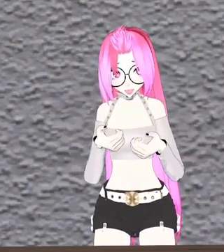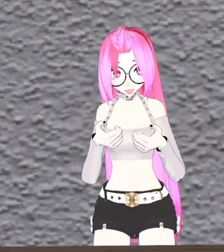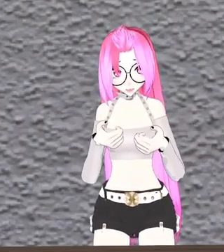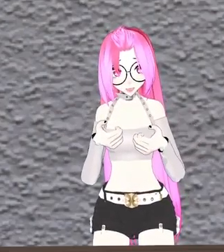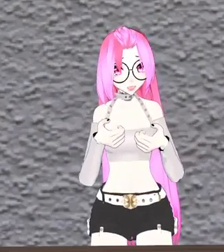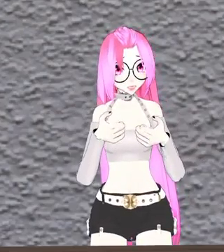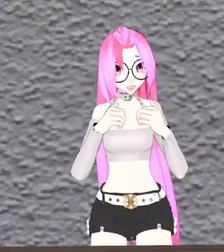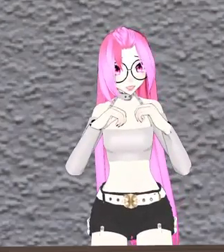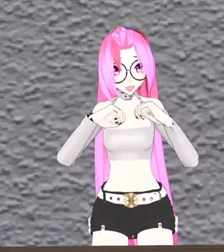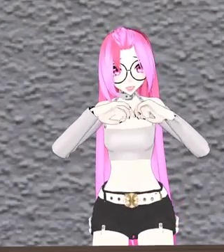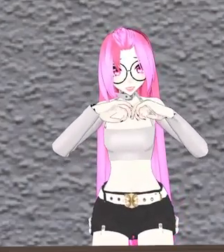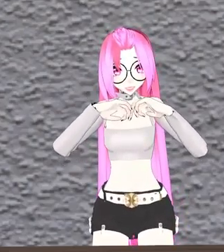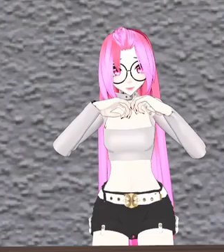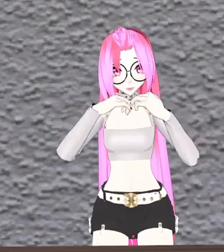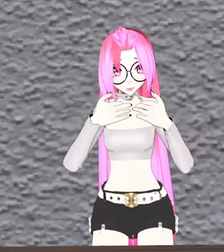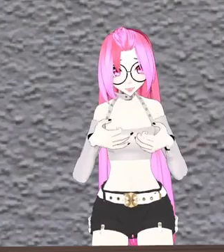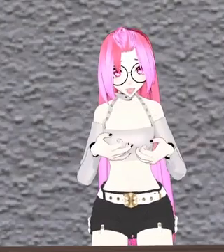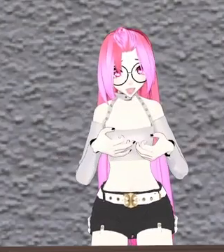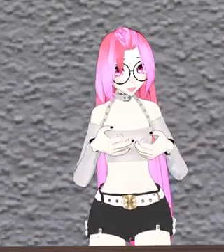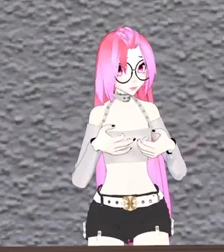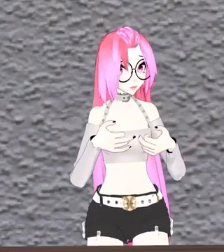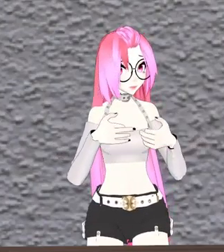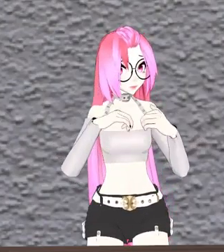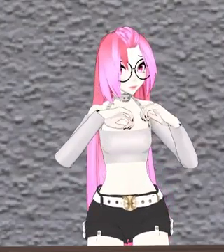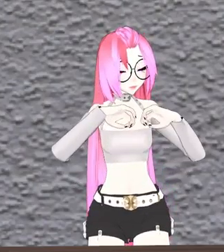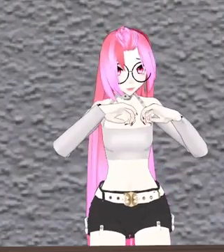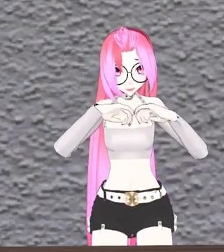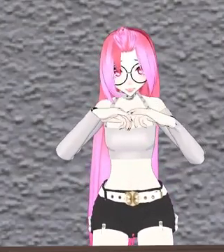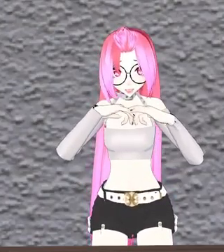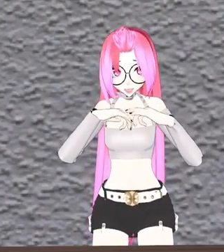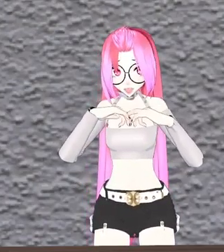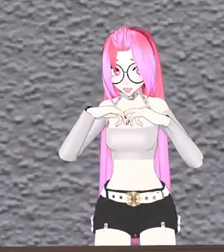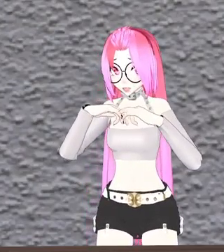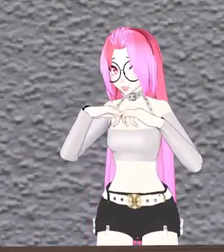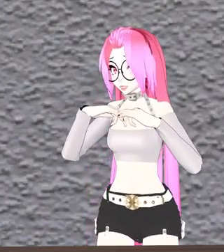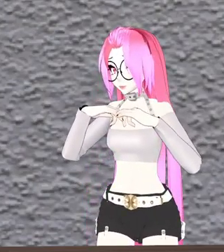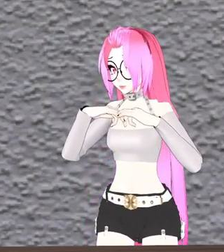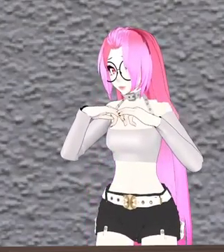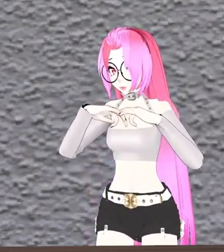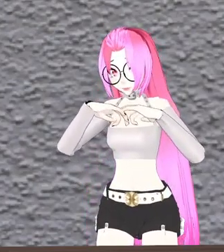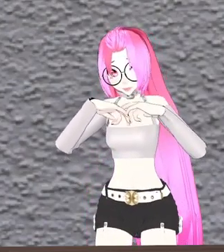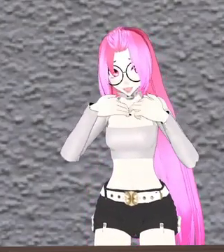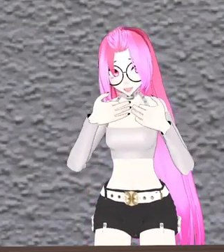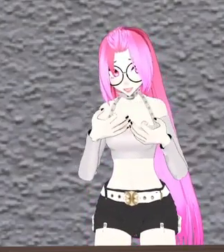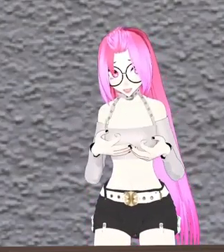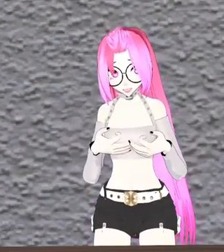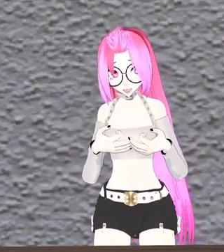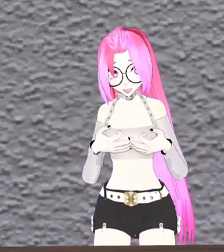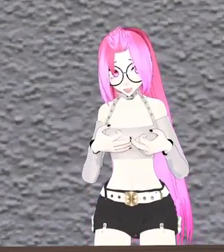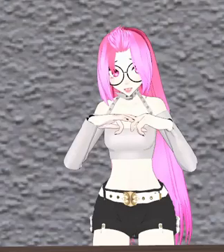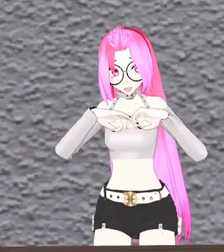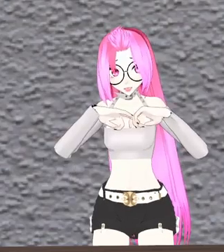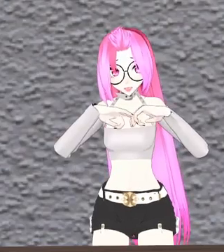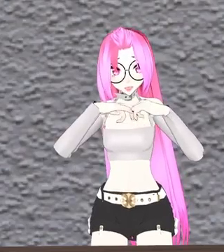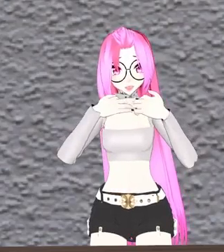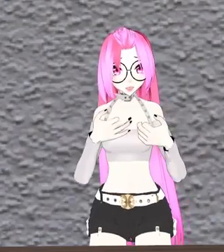going to twist like this. How. Starting like this, then twisting over.